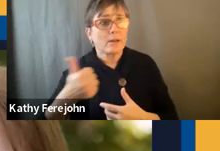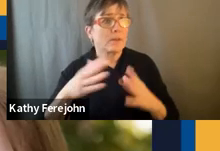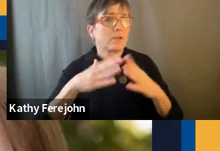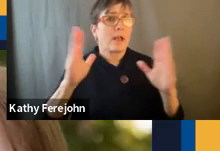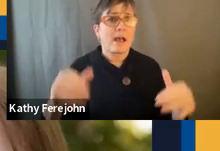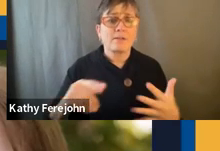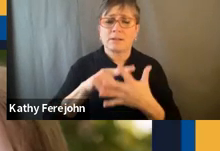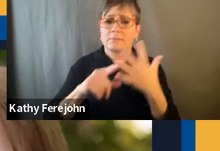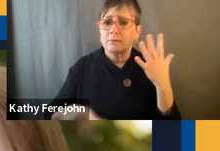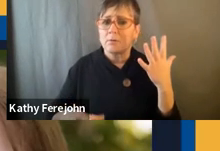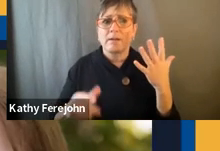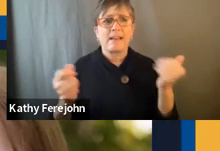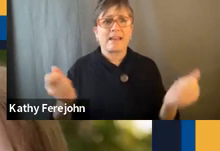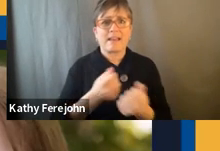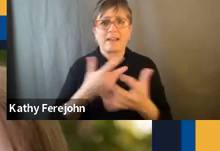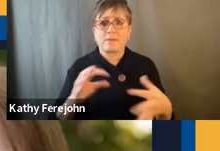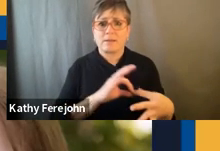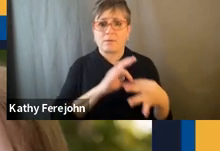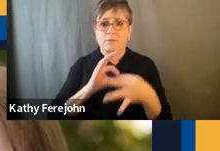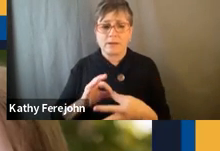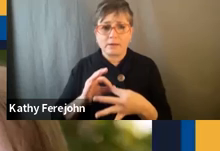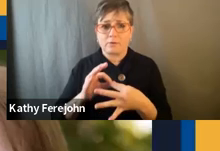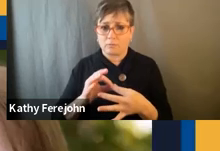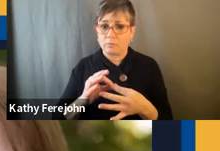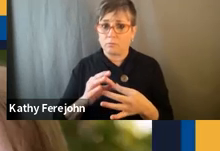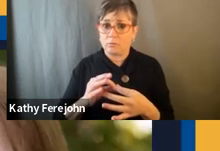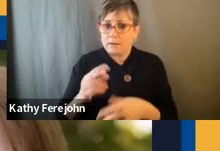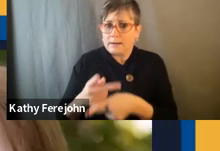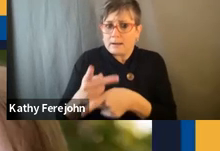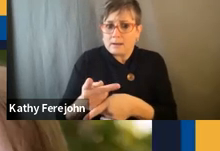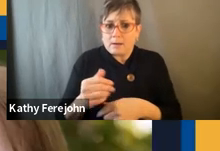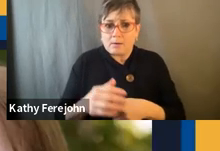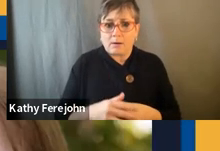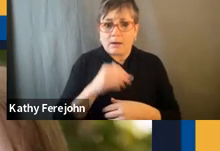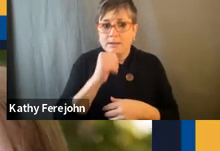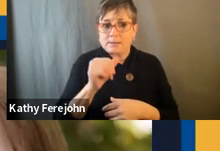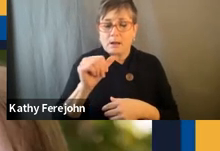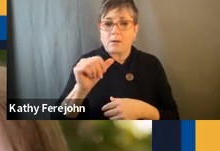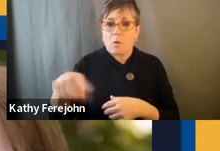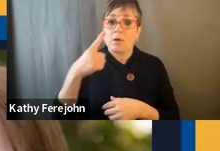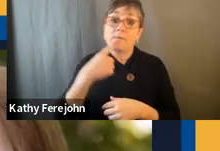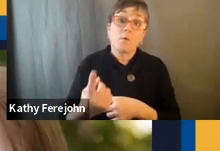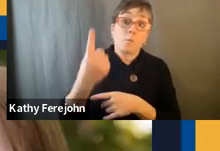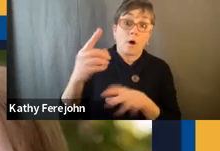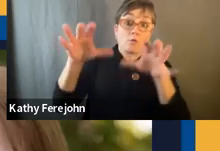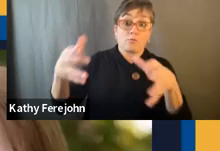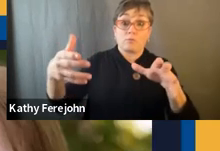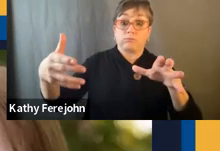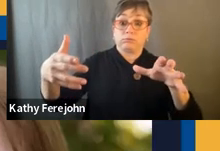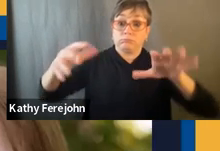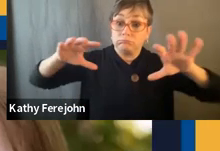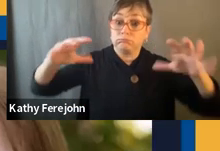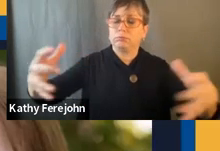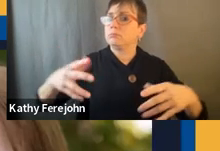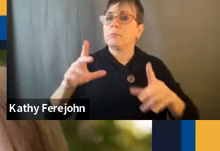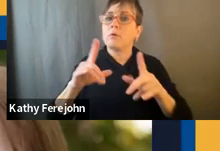issues, healthcare. But we is not, again, limited to one group, because we have intellectual disabilities, we have